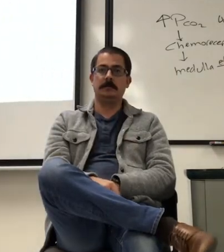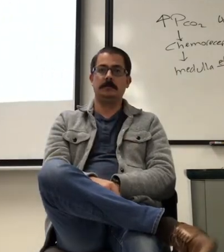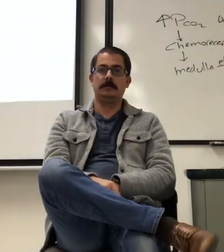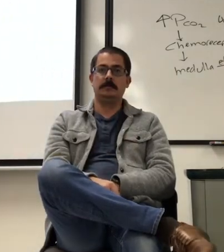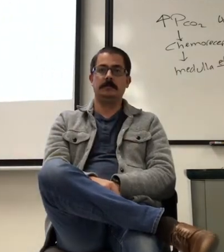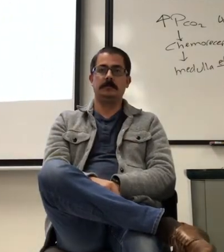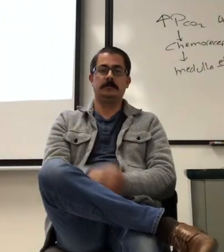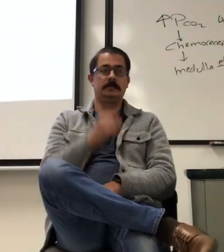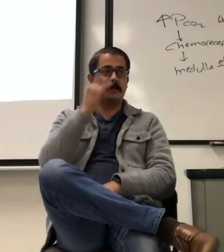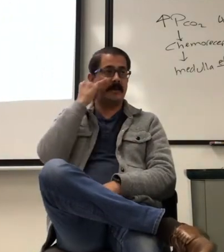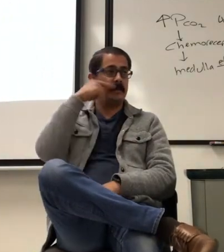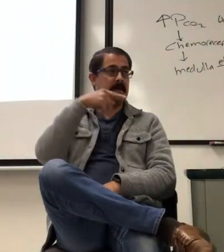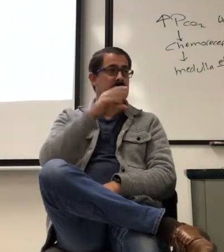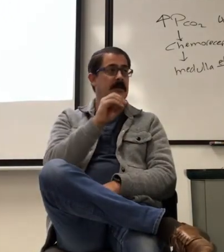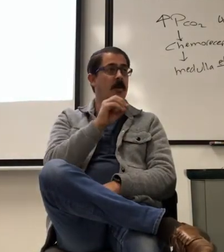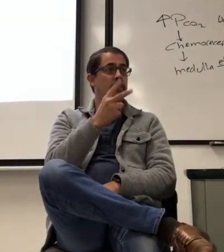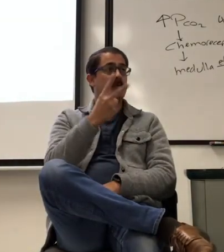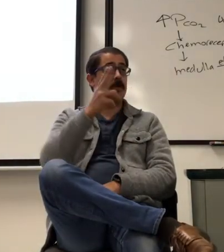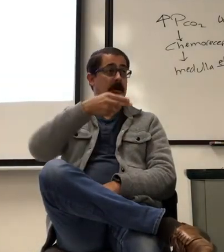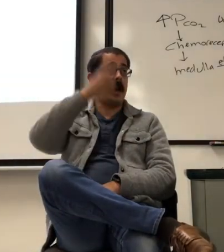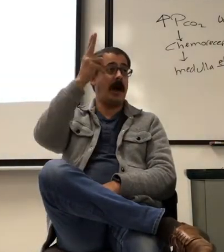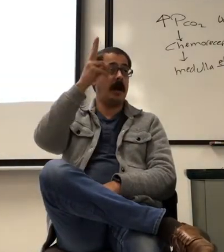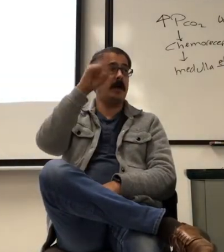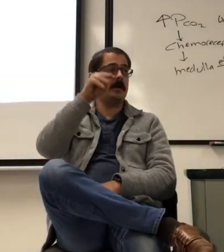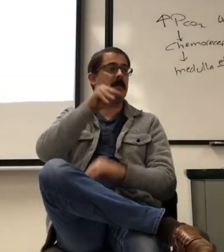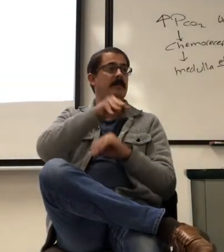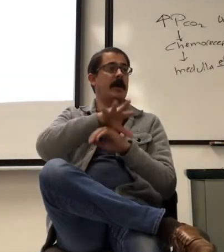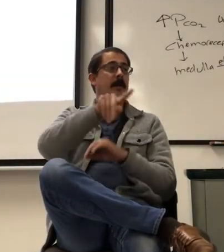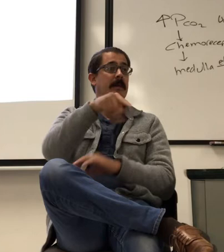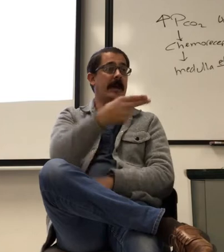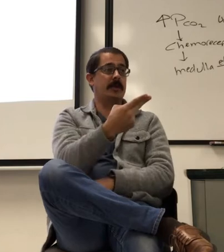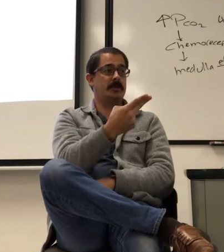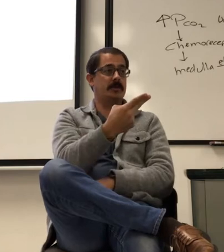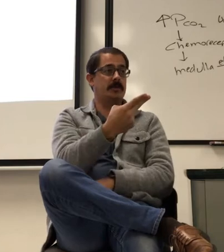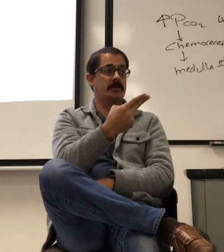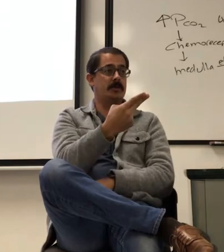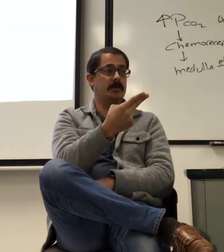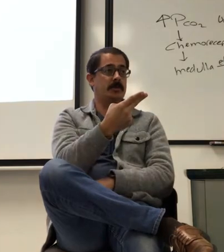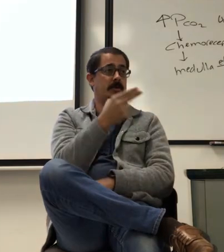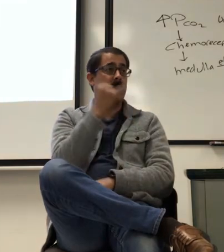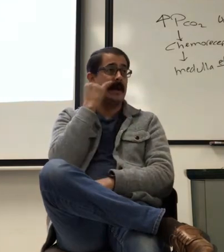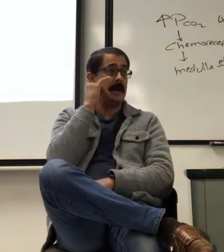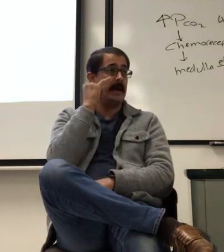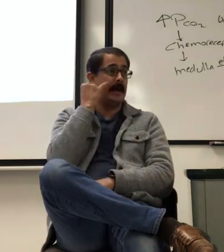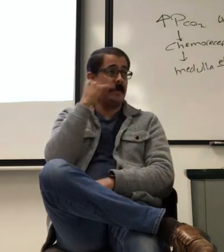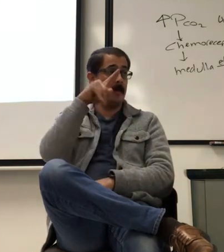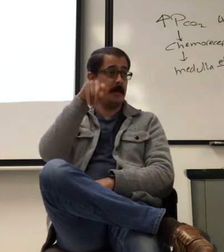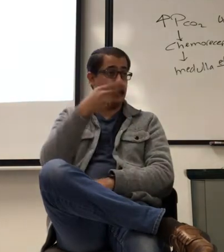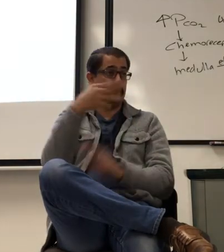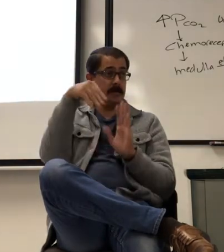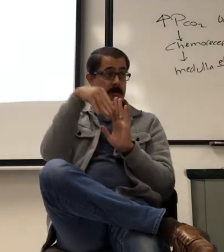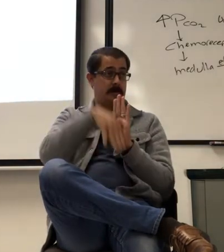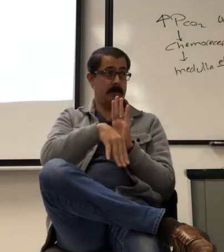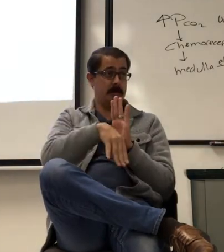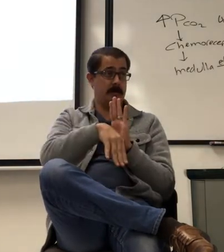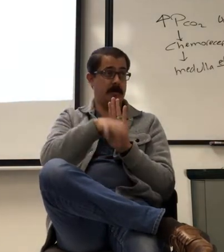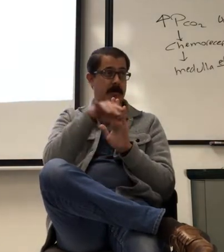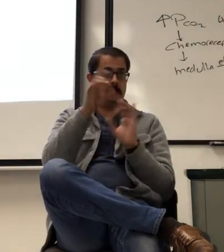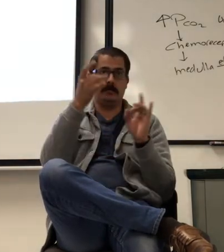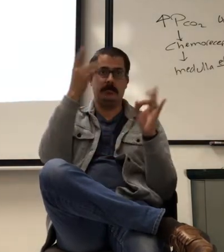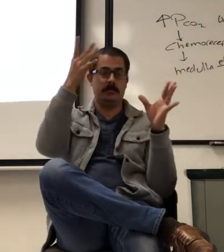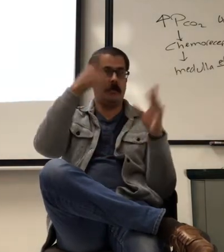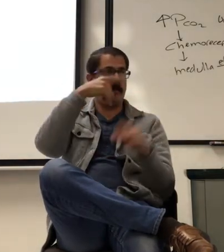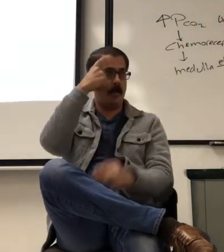if pCO2 gets too high, it can affect the pH. A drop in pH is a disaster for the